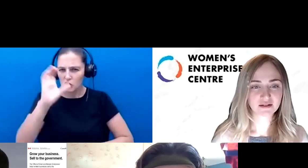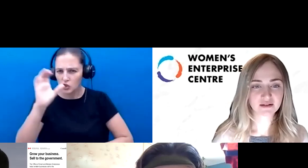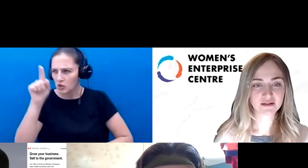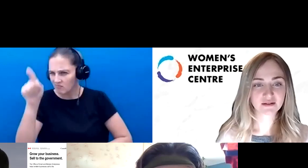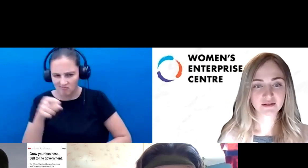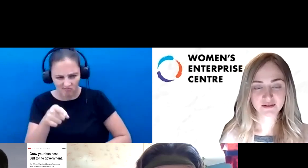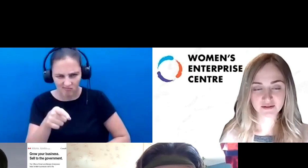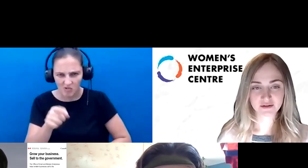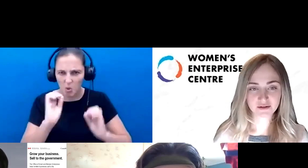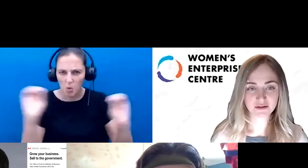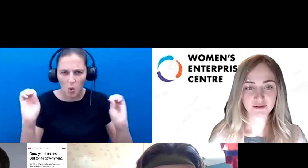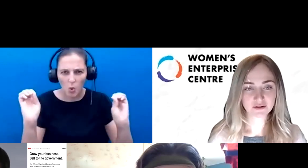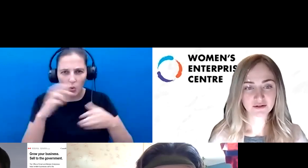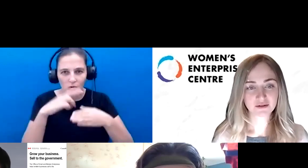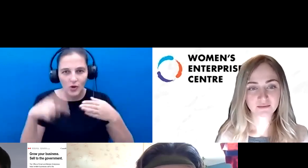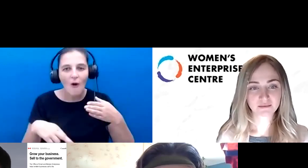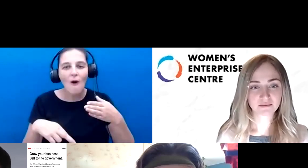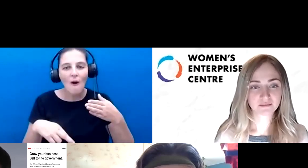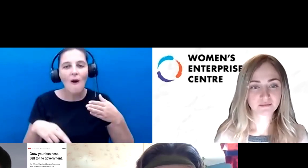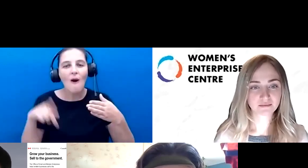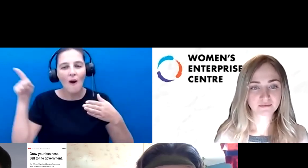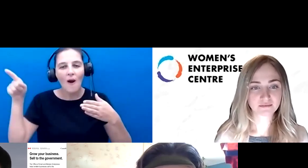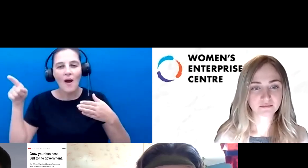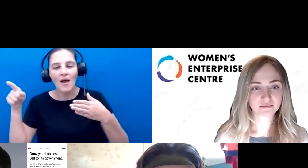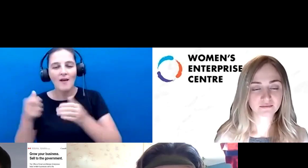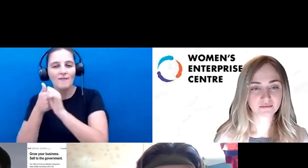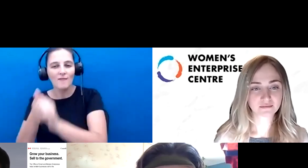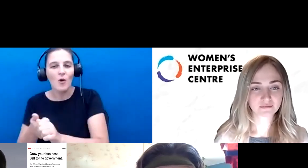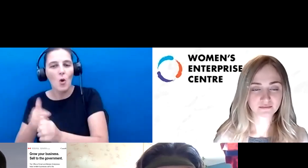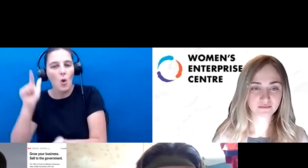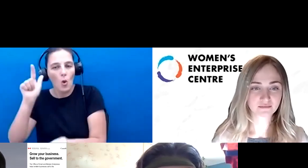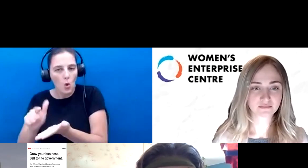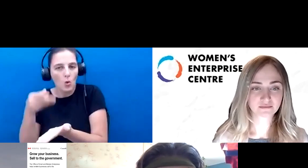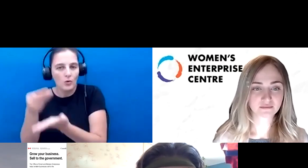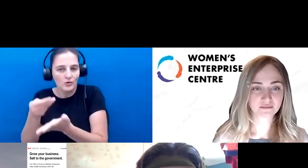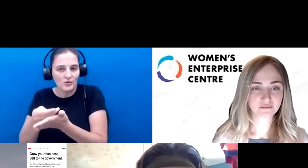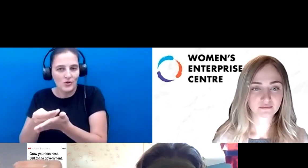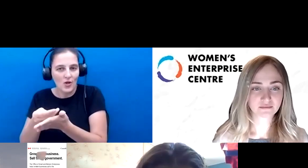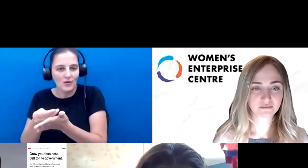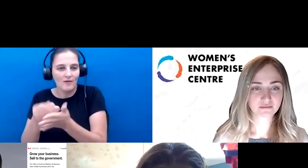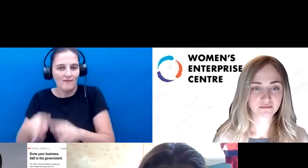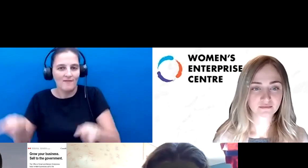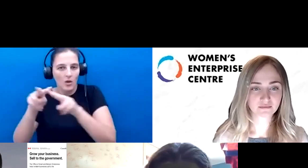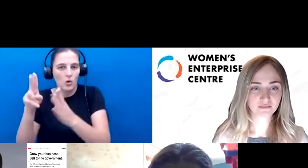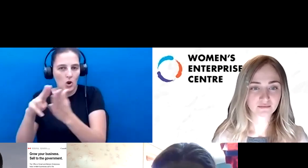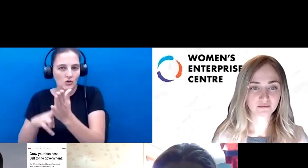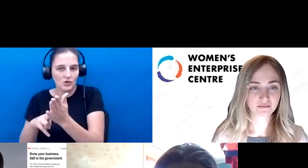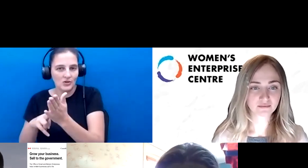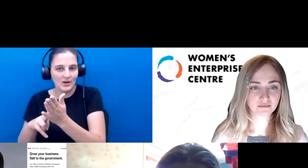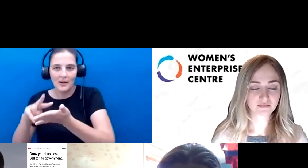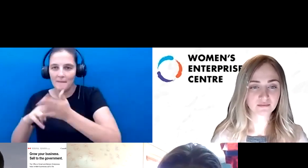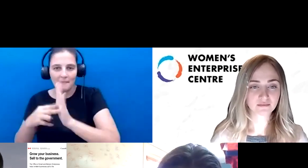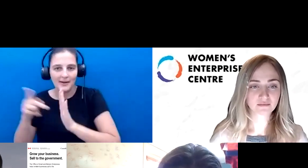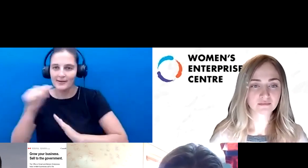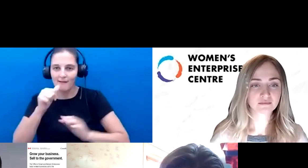probably because we buy it as low dollar value contracts. And so it never makes it onto the buy and